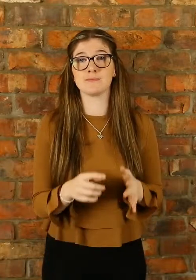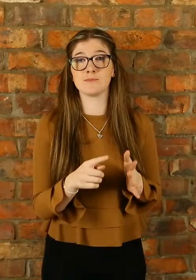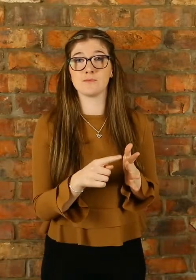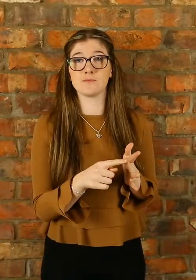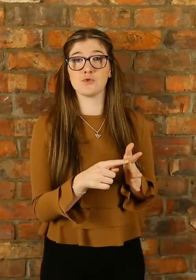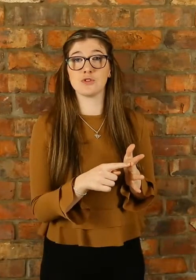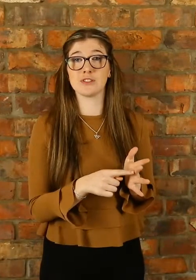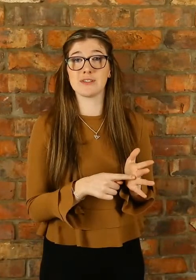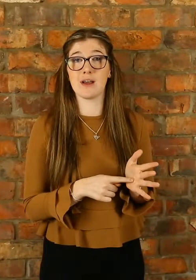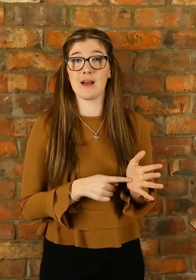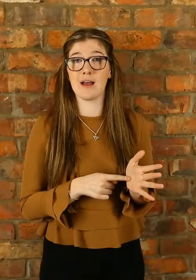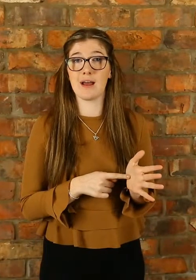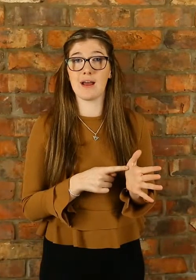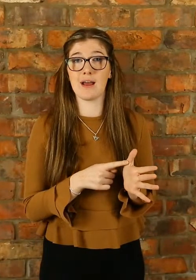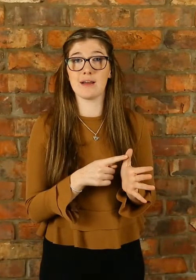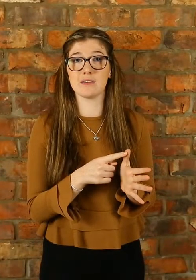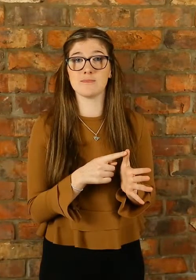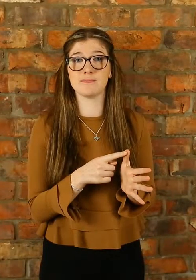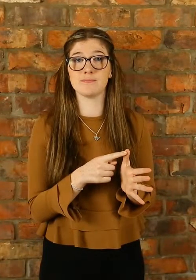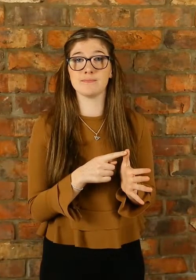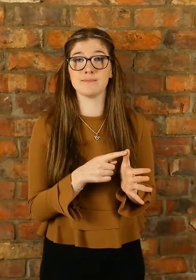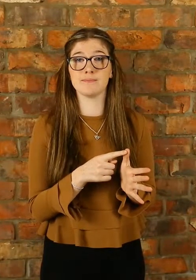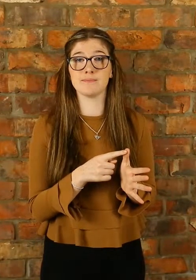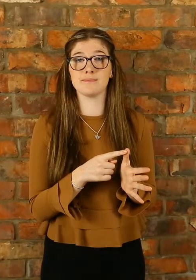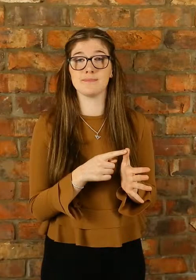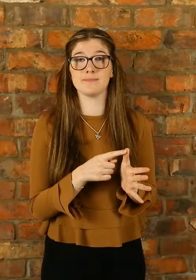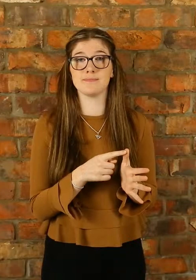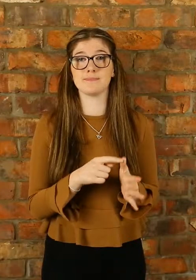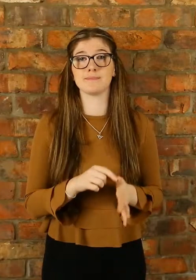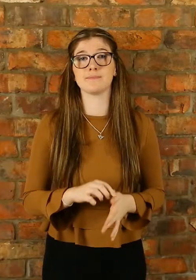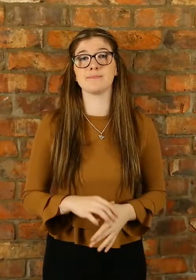J, and it is the shape of a J.